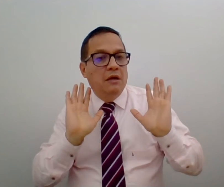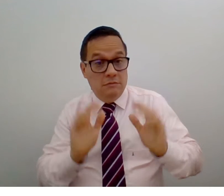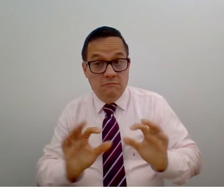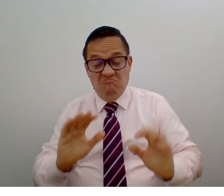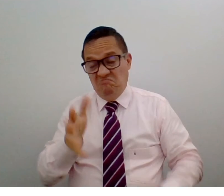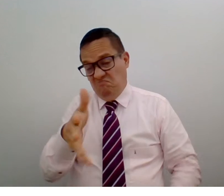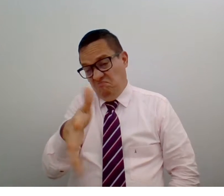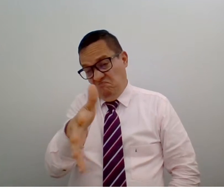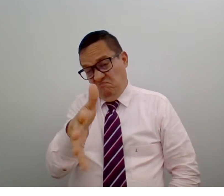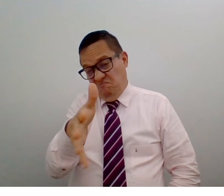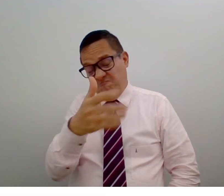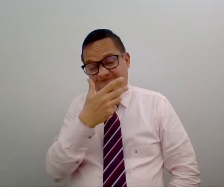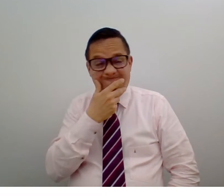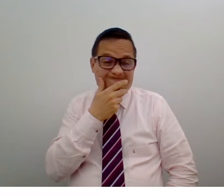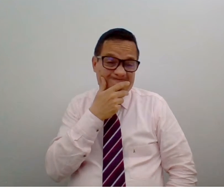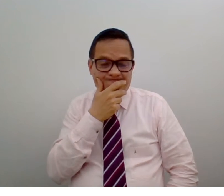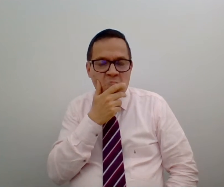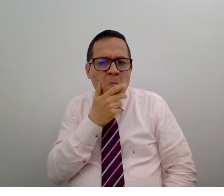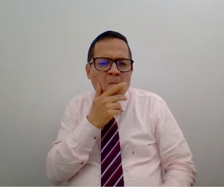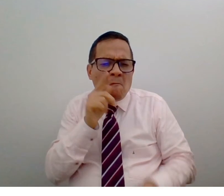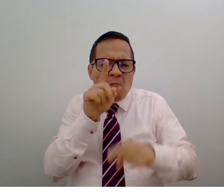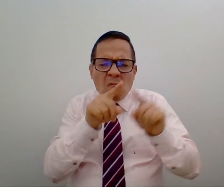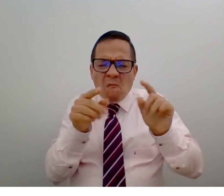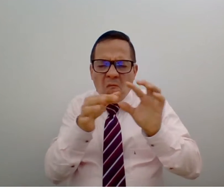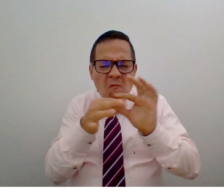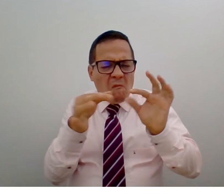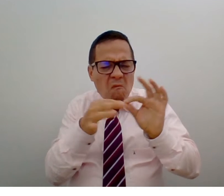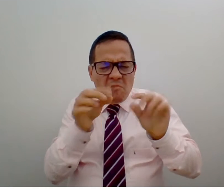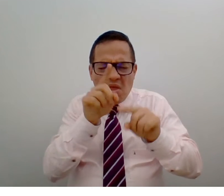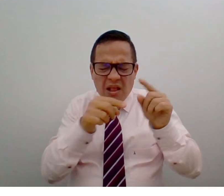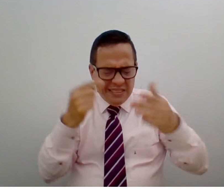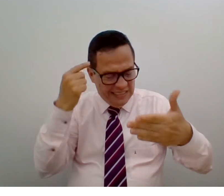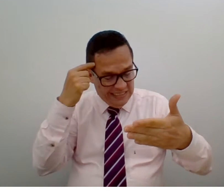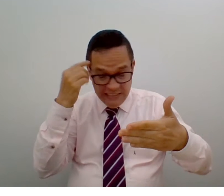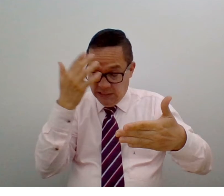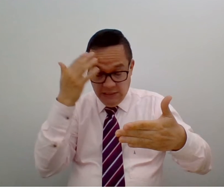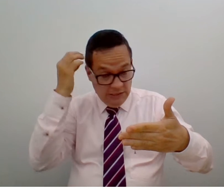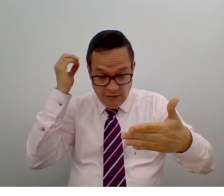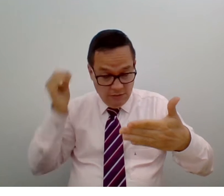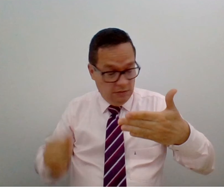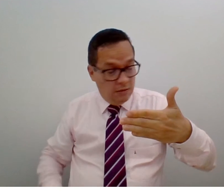Average level. Some ideas are not clearly organized.